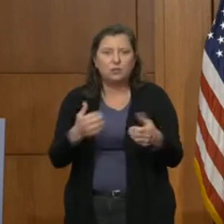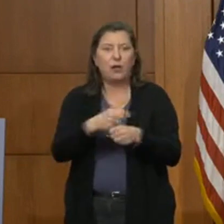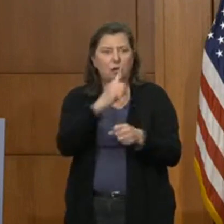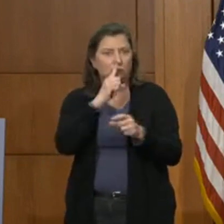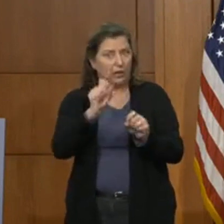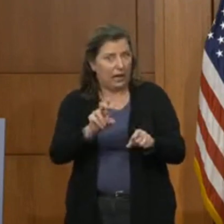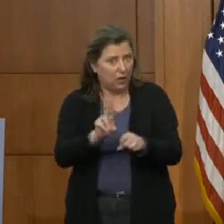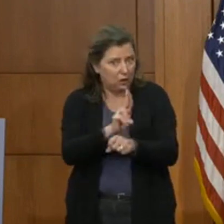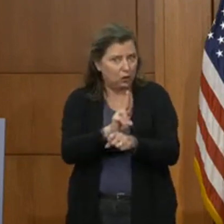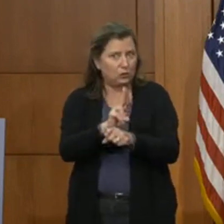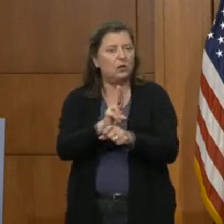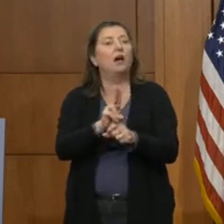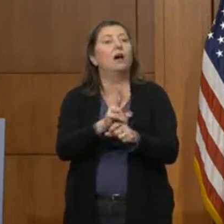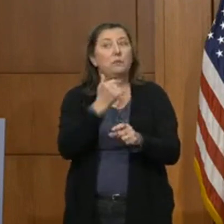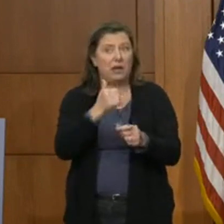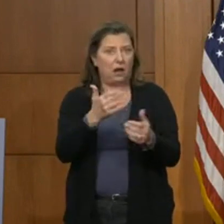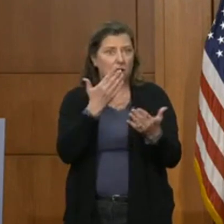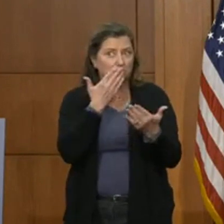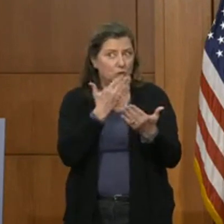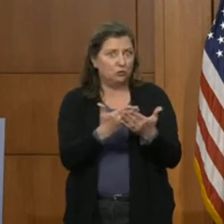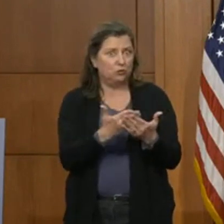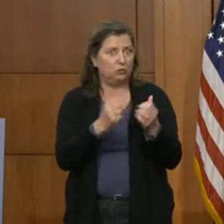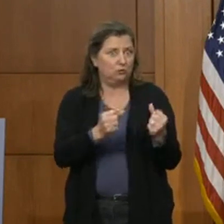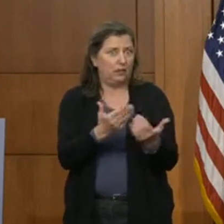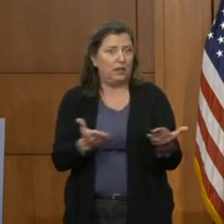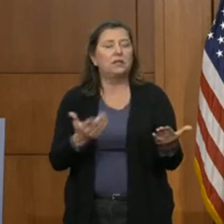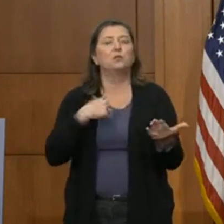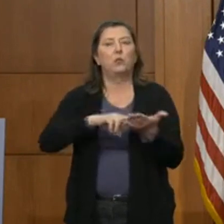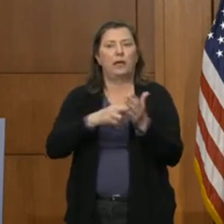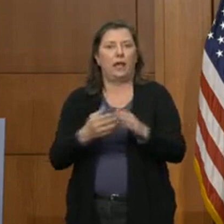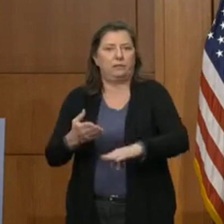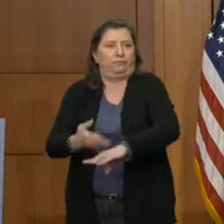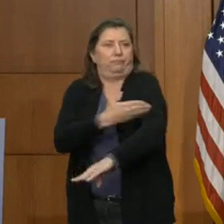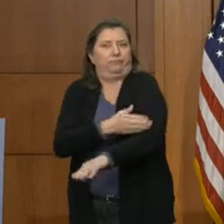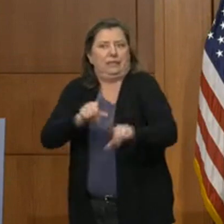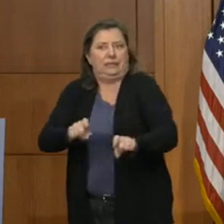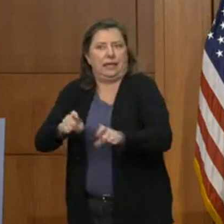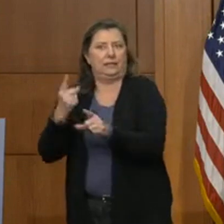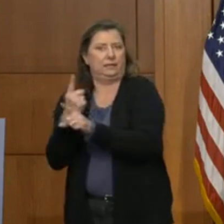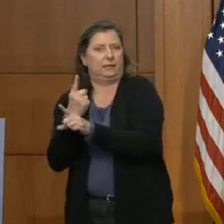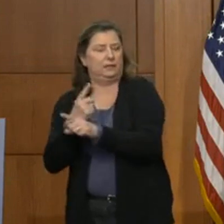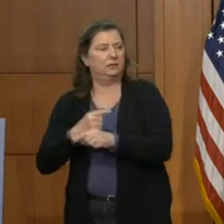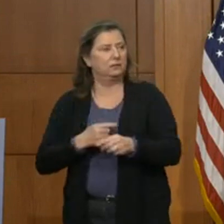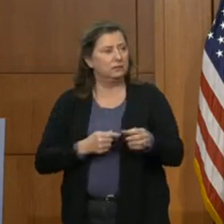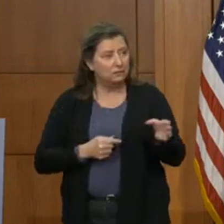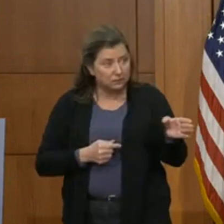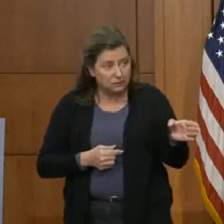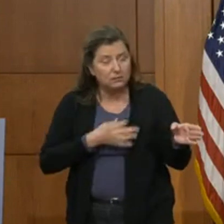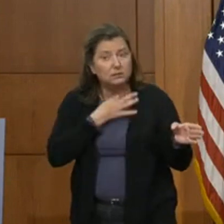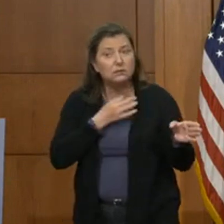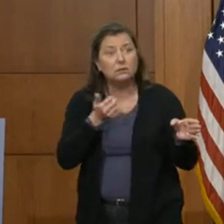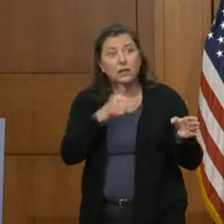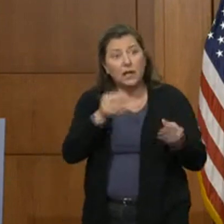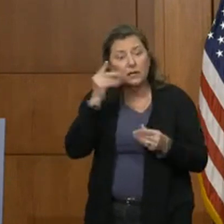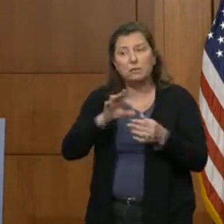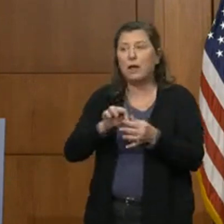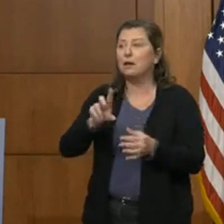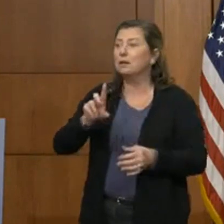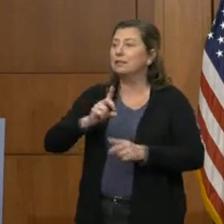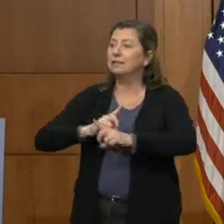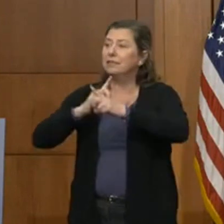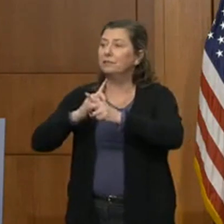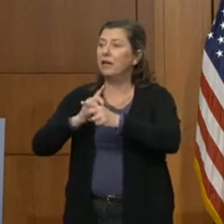up effectively. And I think that's a real important part of the story, too. Is there any update on the Defense Production Act from the